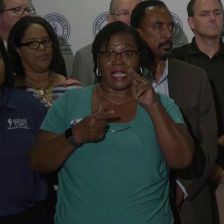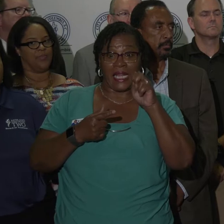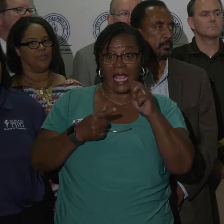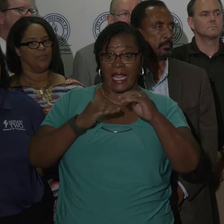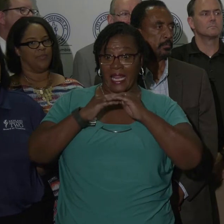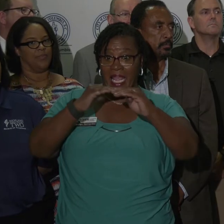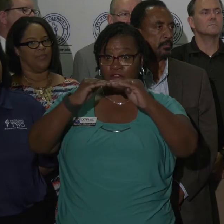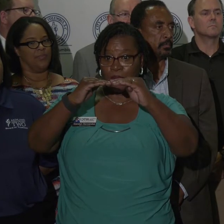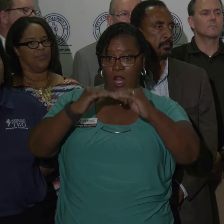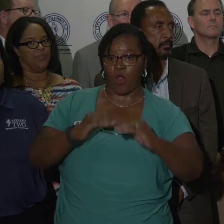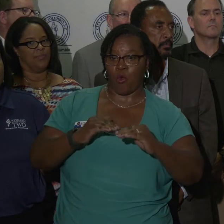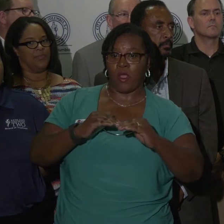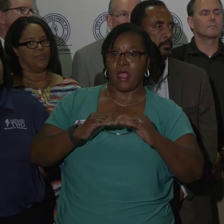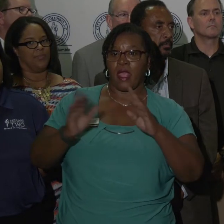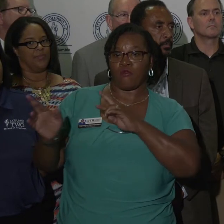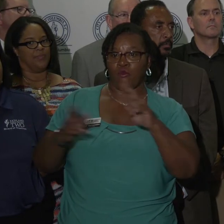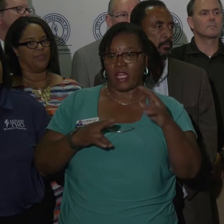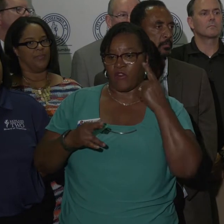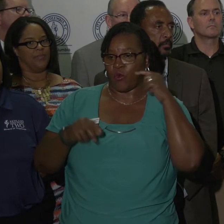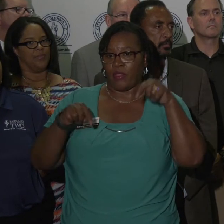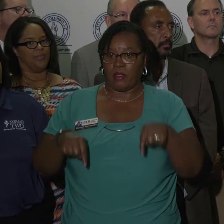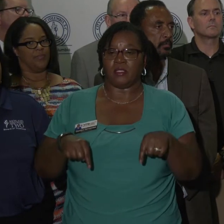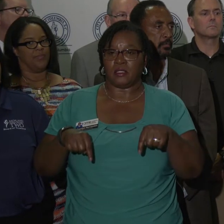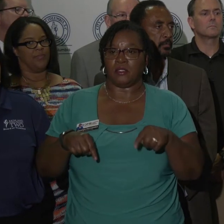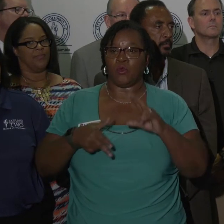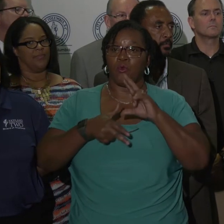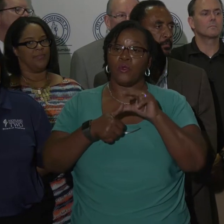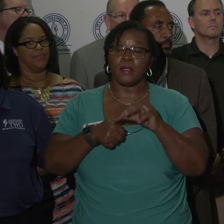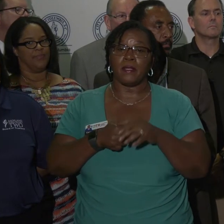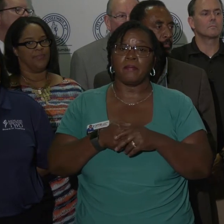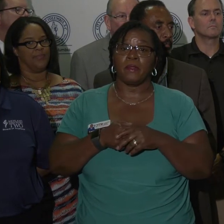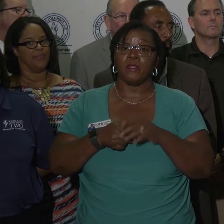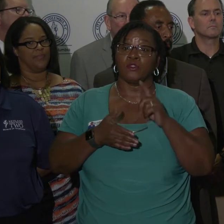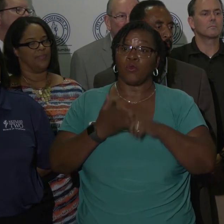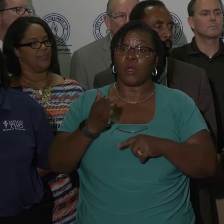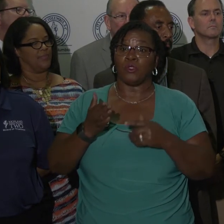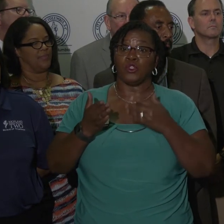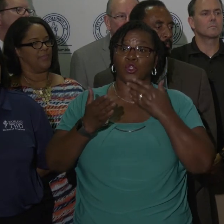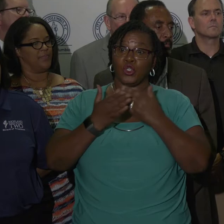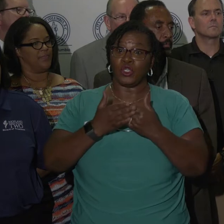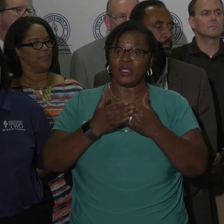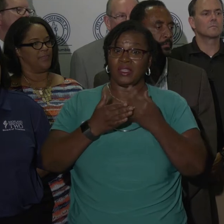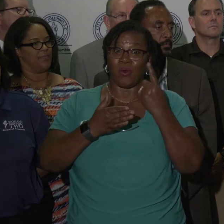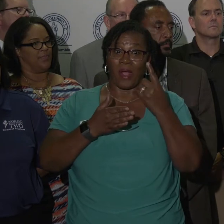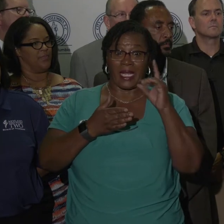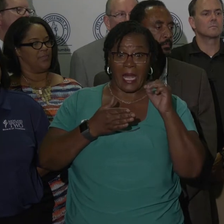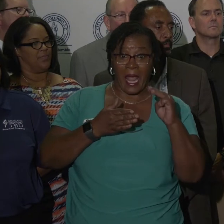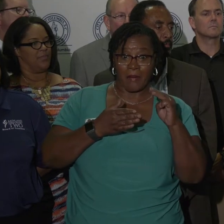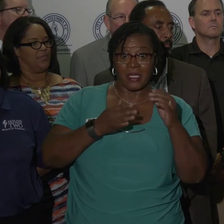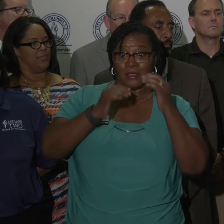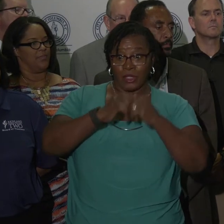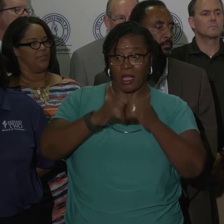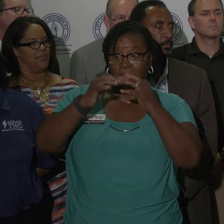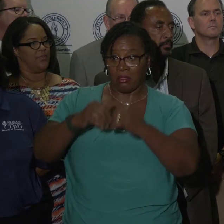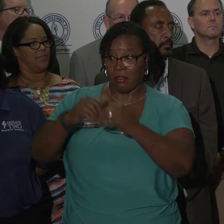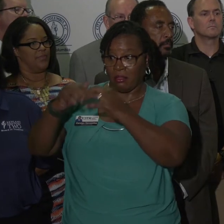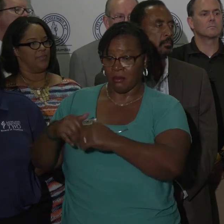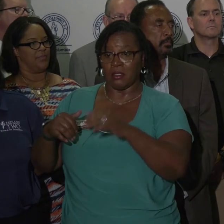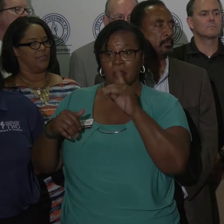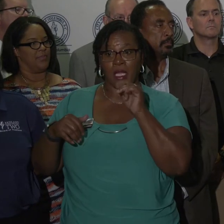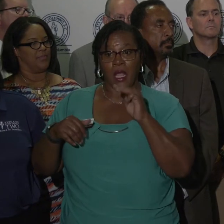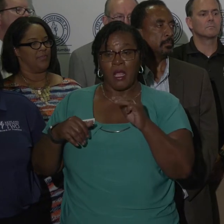have been lowered in preparation for this. So what was a great cause of one dam breaking, another dam breaking, another